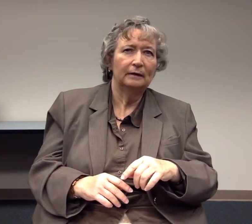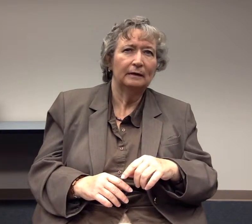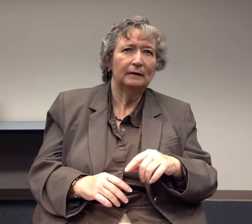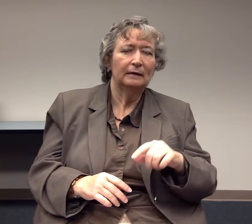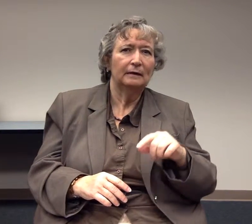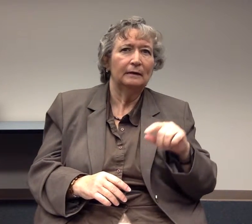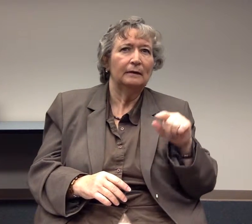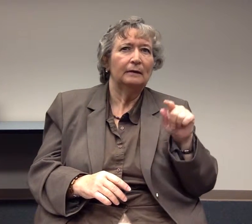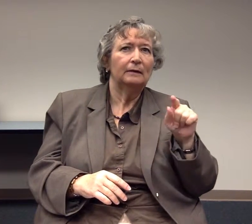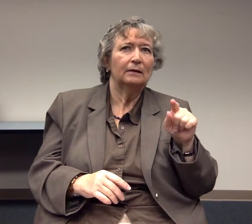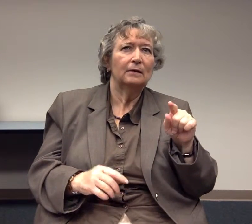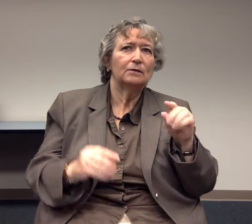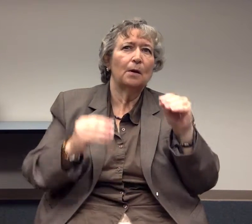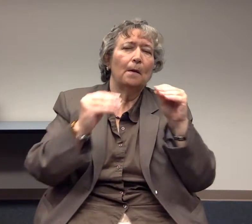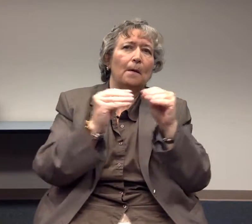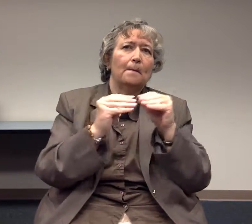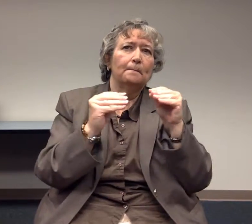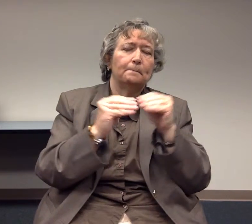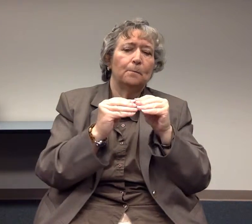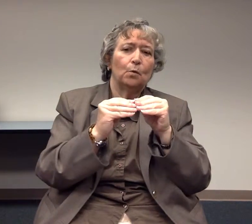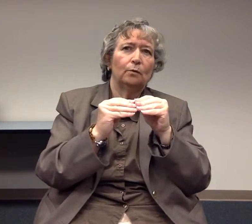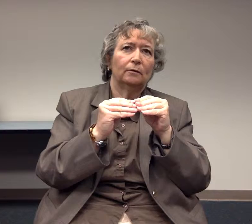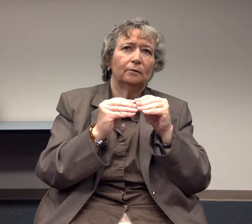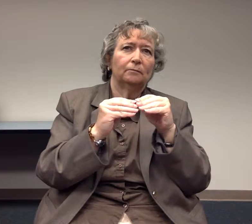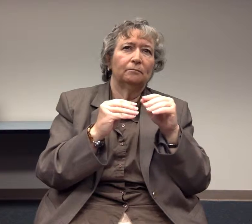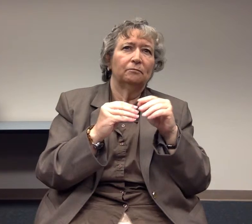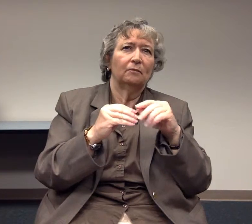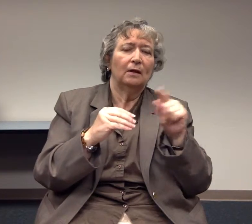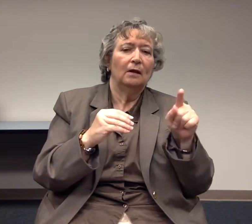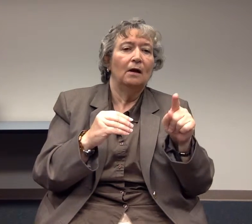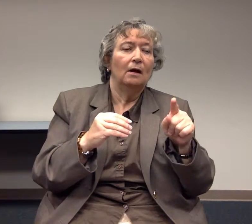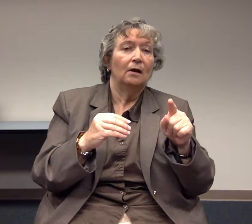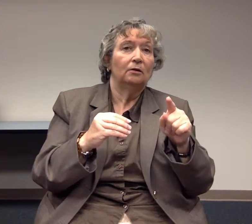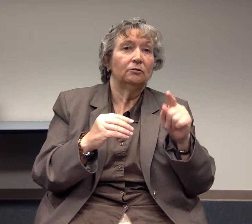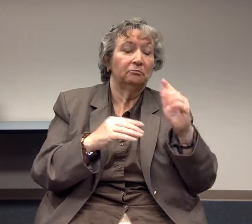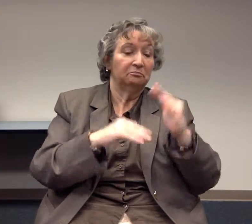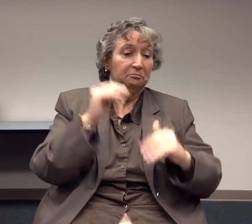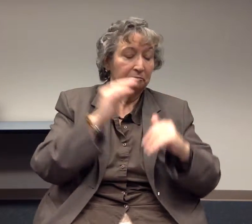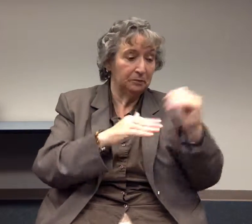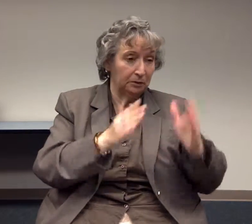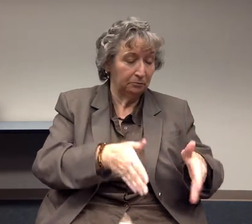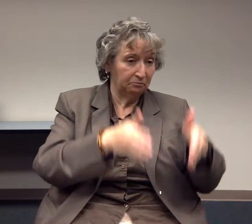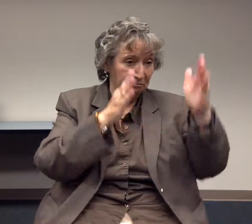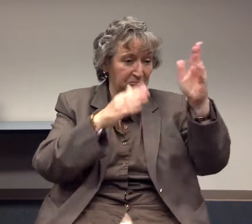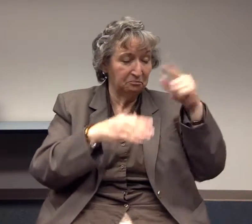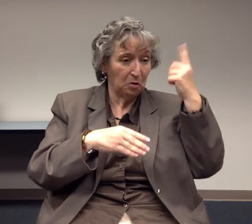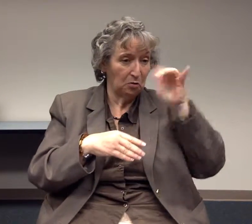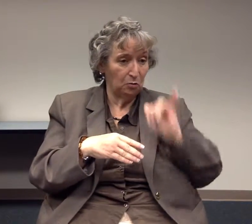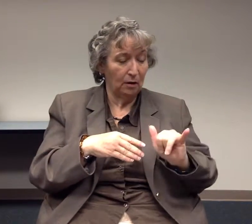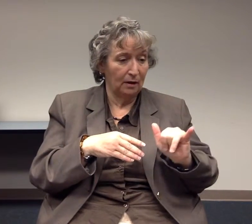And here's more of what the architecture looked like in New Mexico. So look at that one, and then you look at the one of